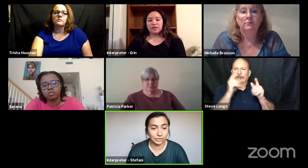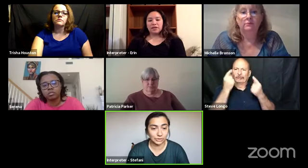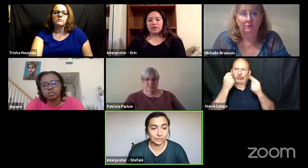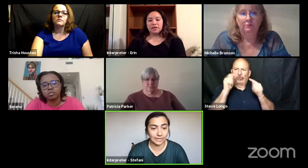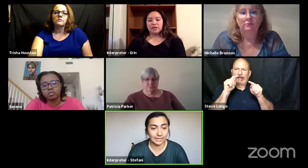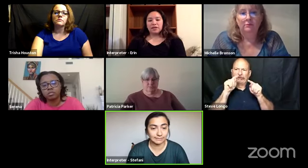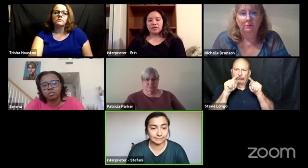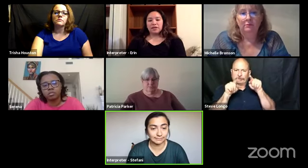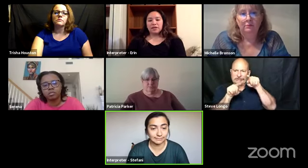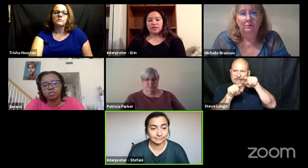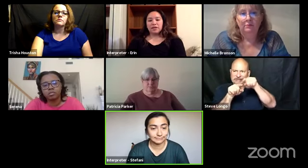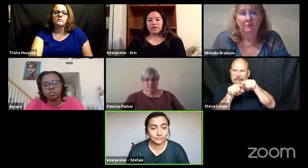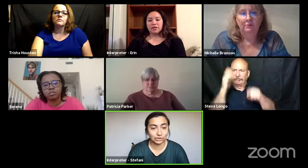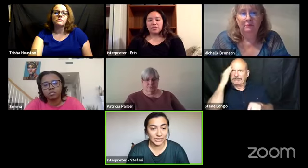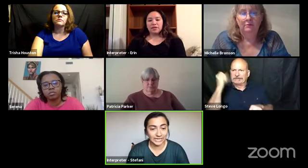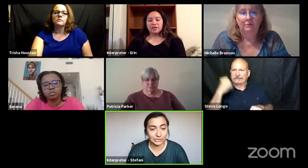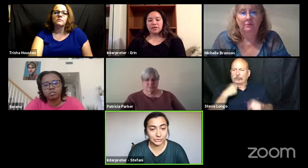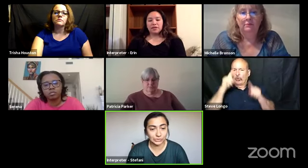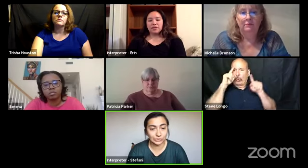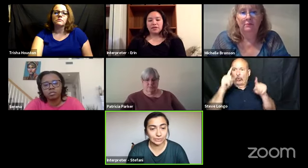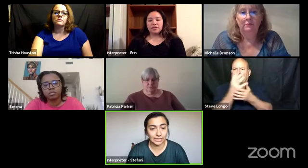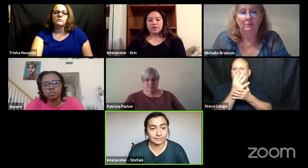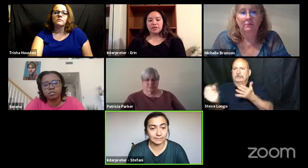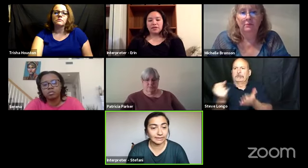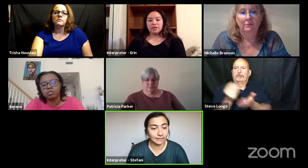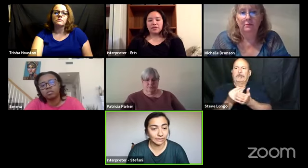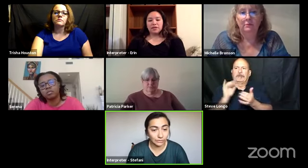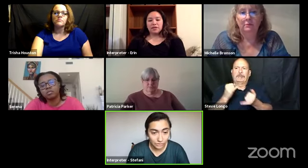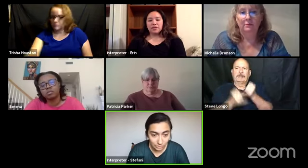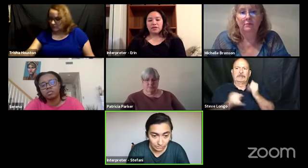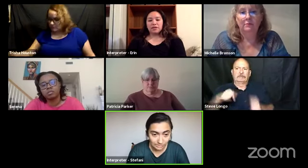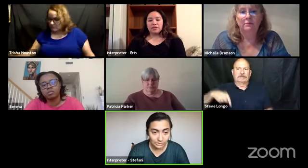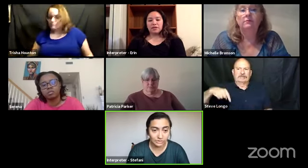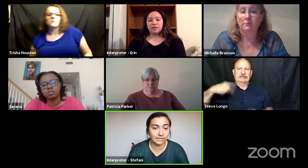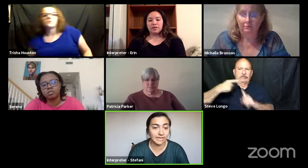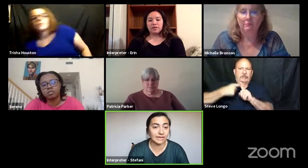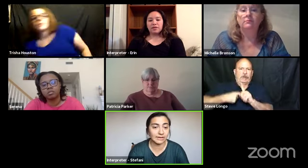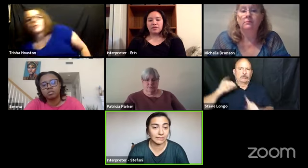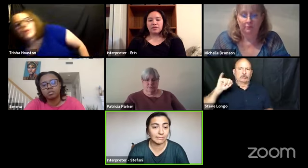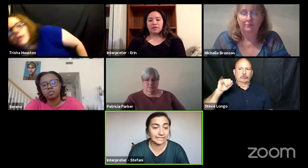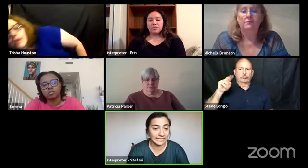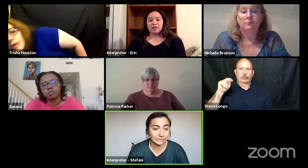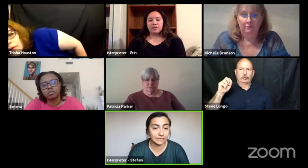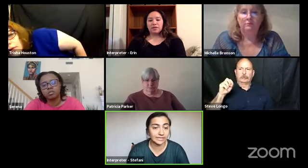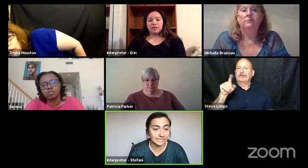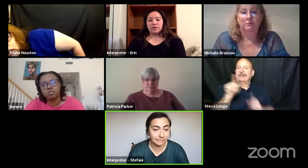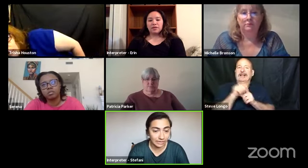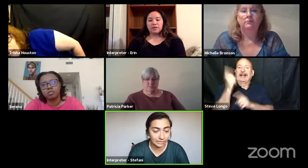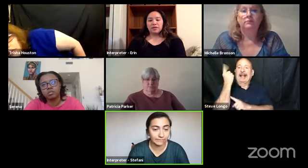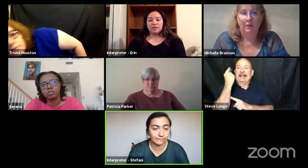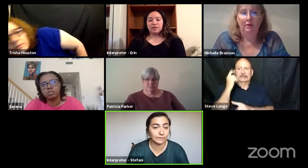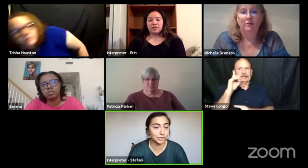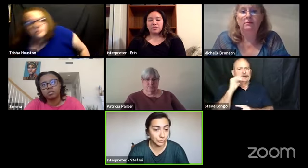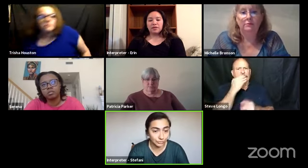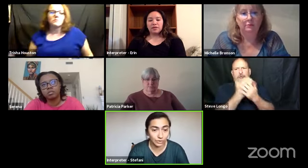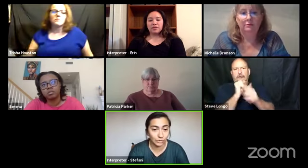to try to parallel those 2 to make sure that our monies for this month for June were all